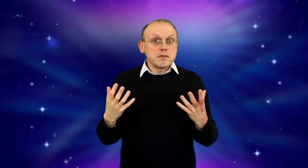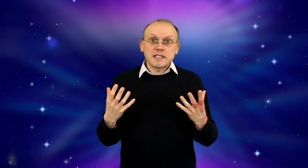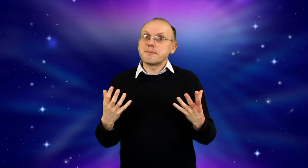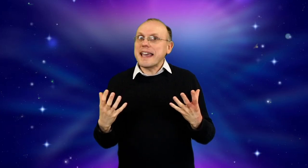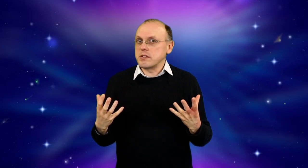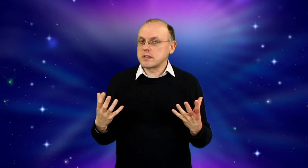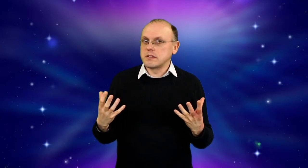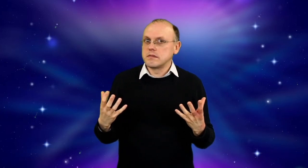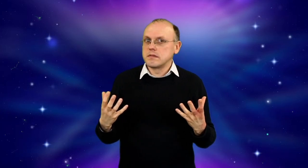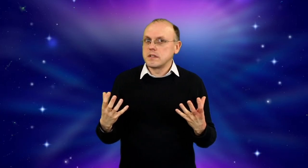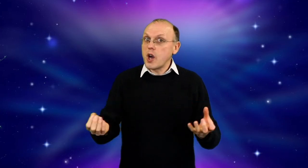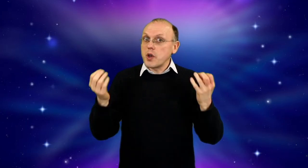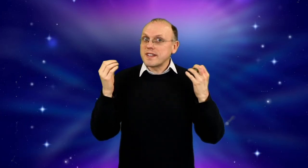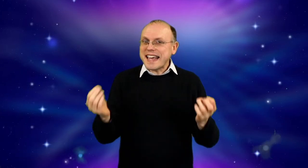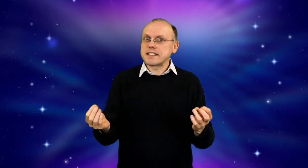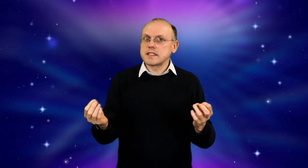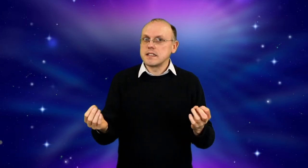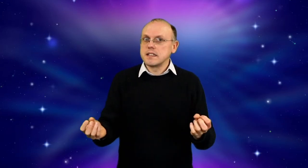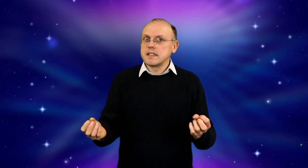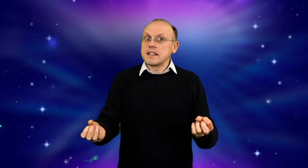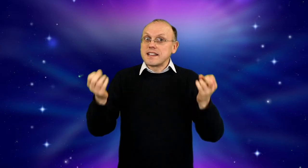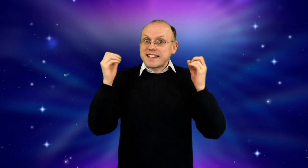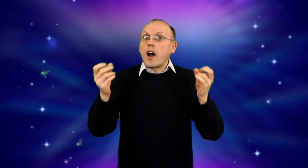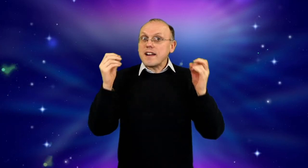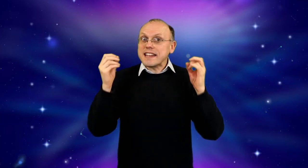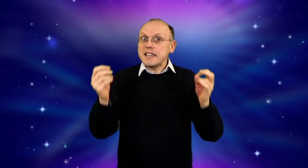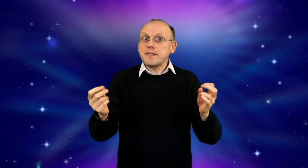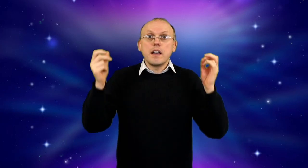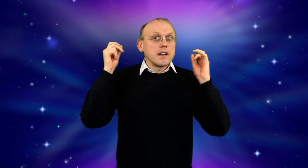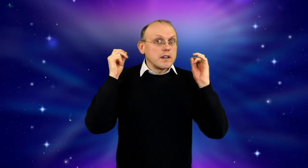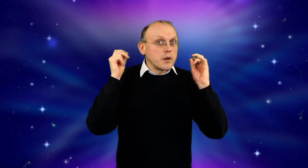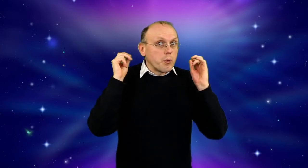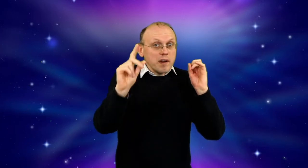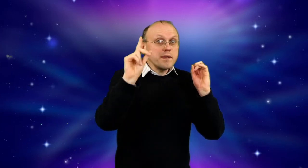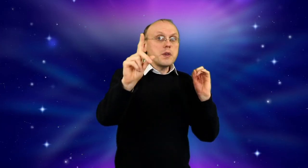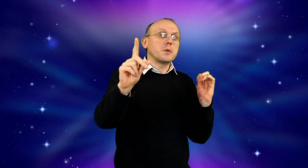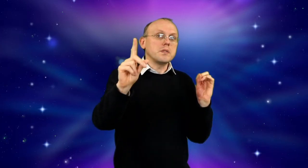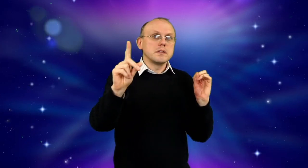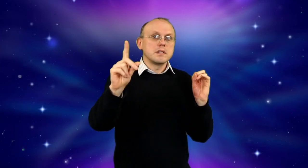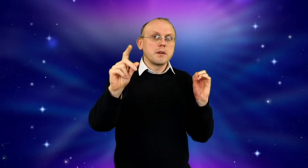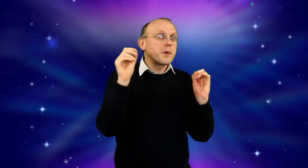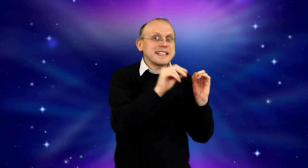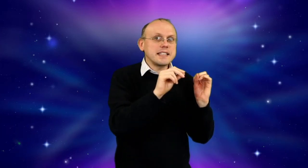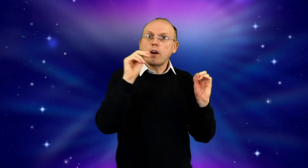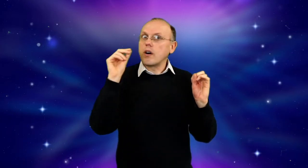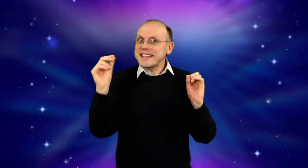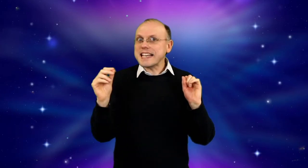is biased. A text that only gives one view, positive or